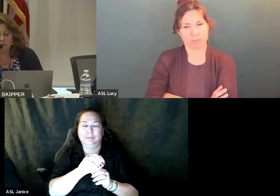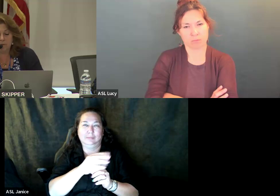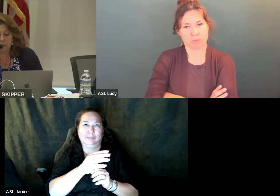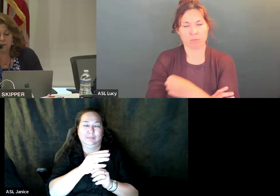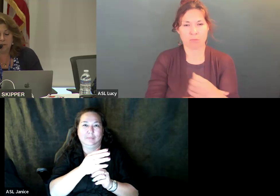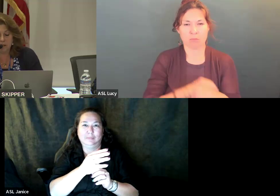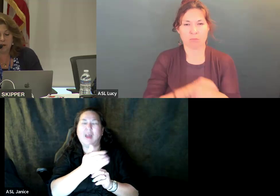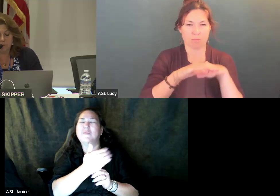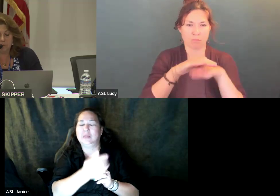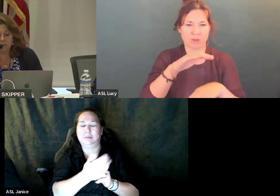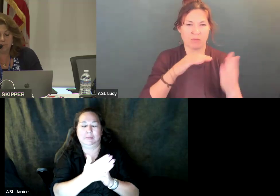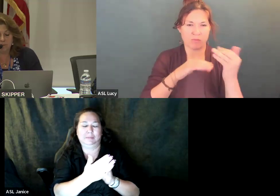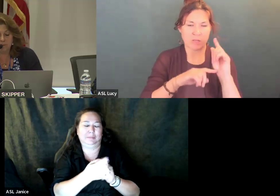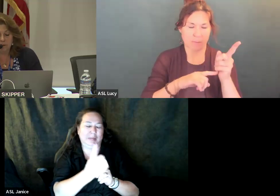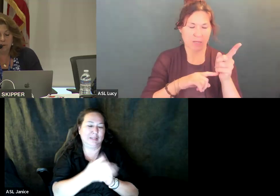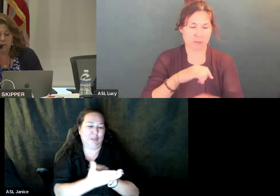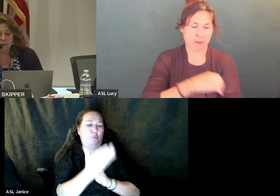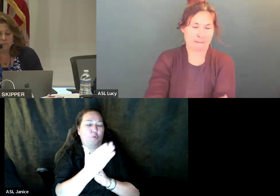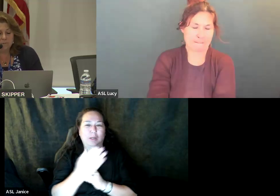within 15 minutes in the afternoon.